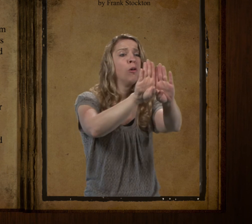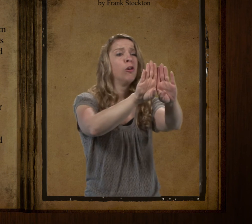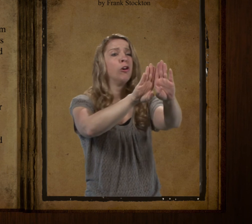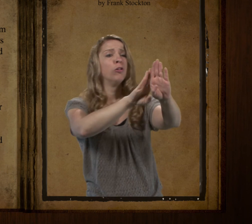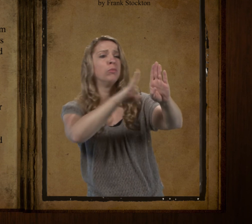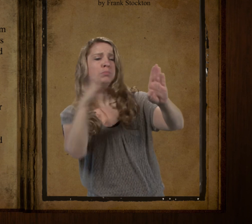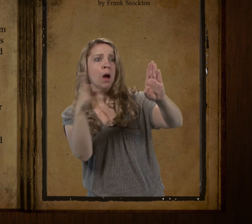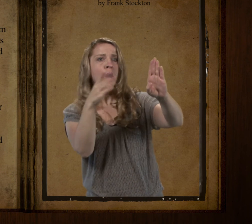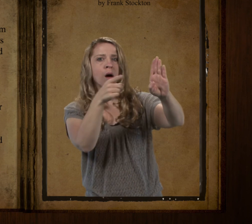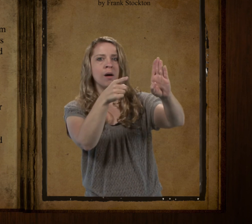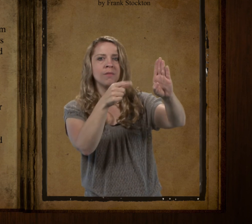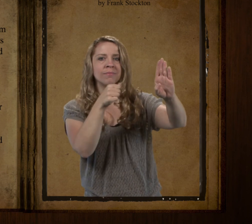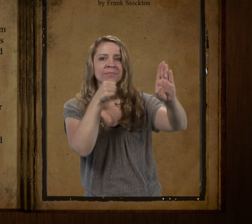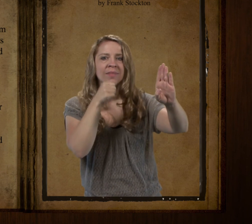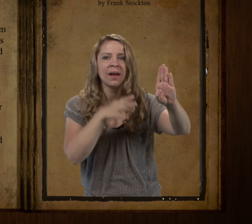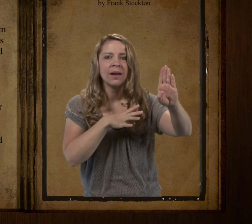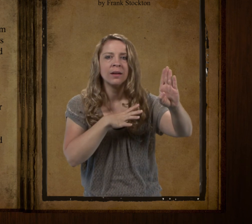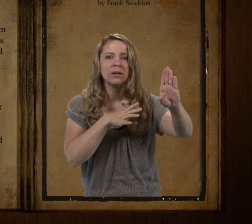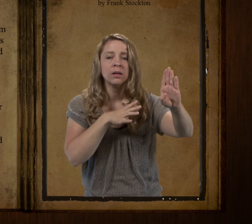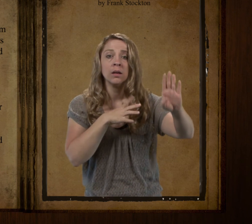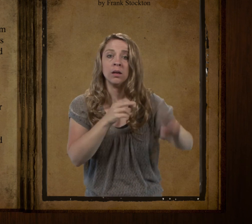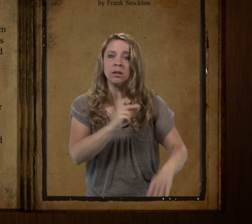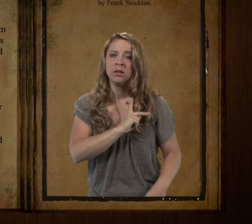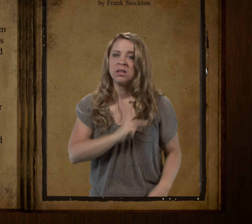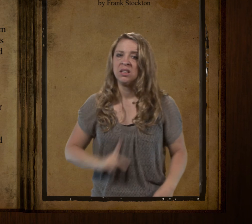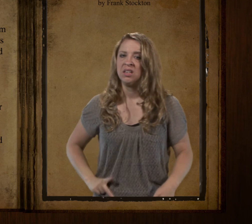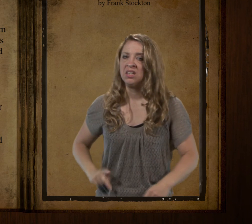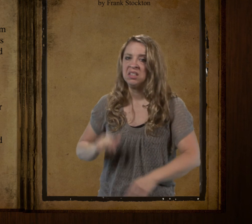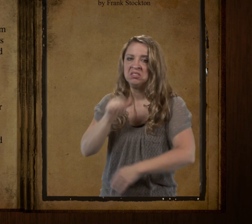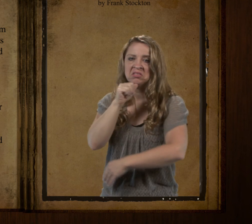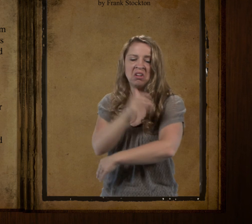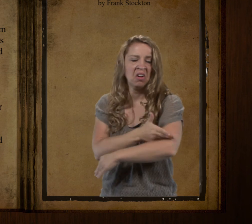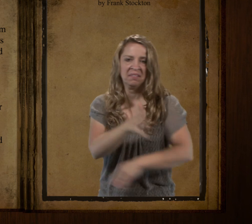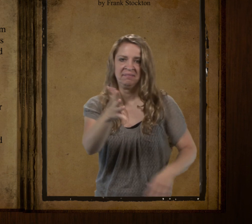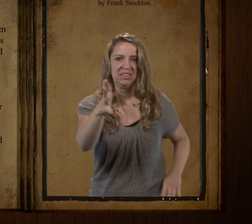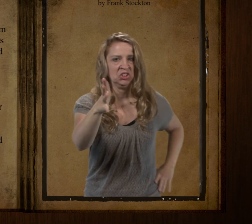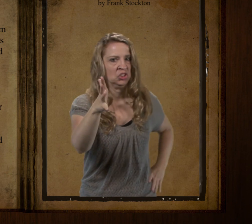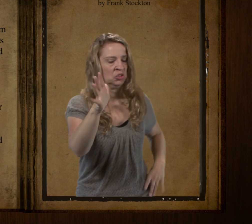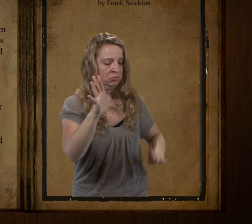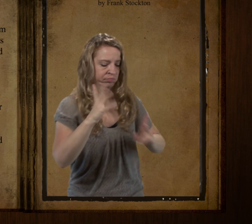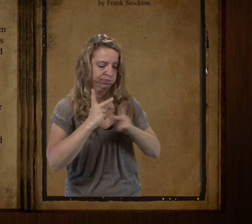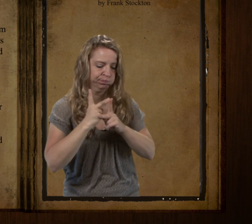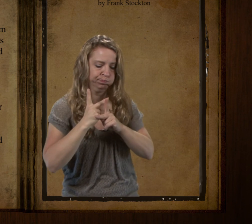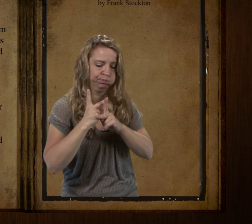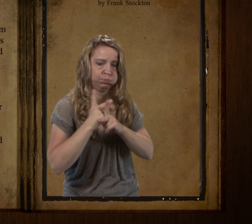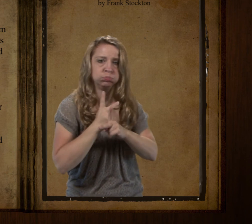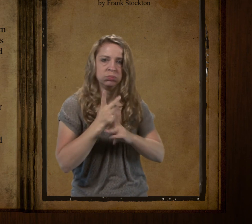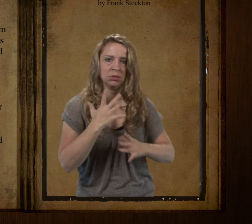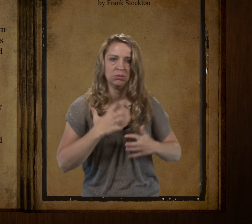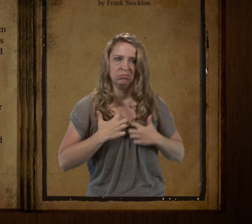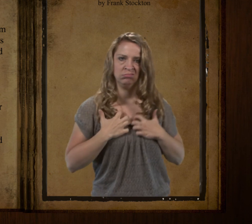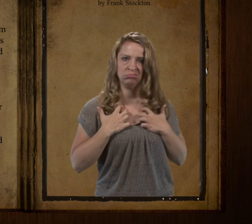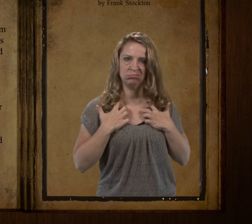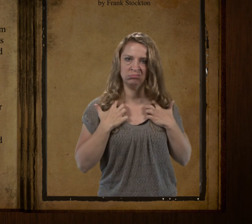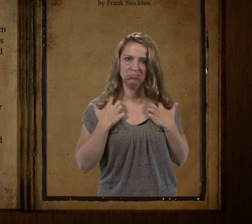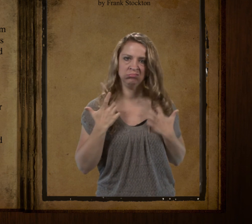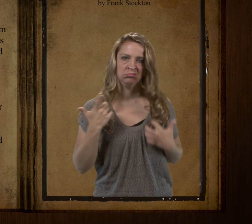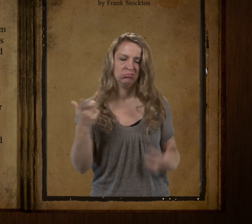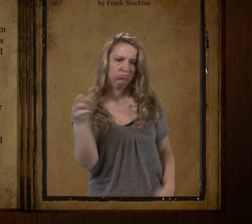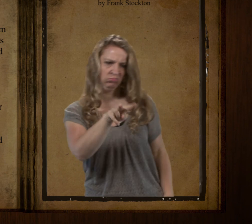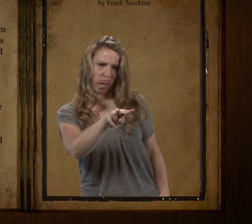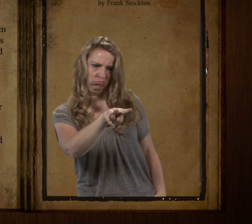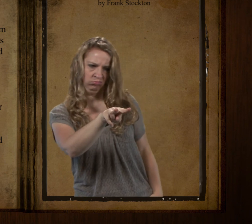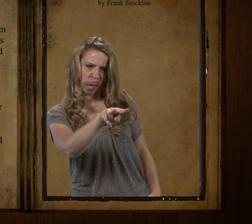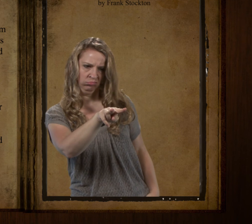But how much oftener had she seen him at the other door? How, in her grievous reveries, had she gnashed